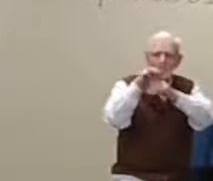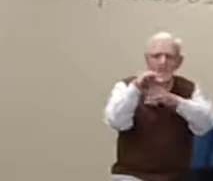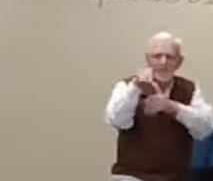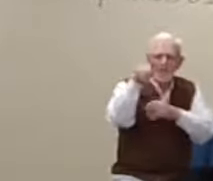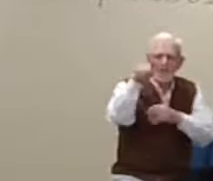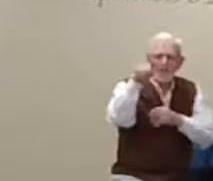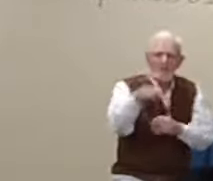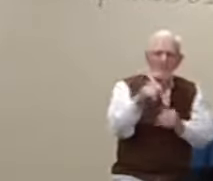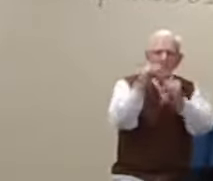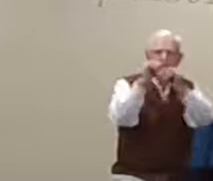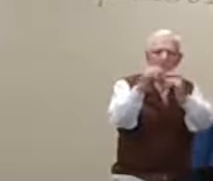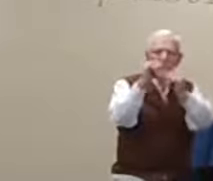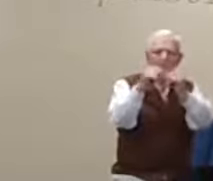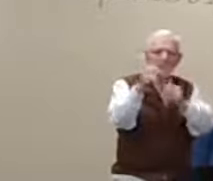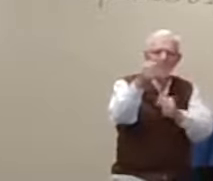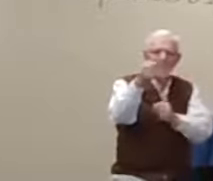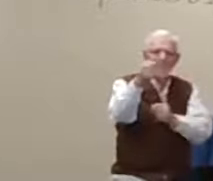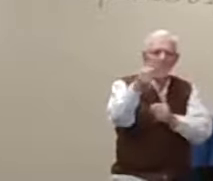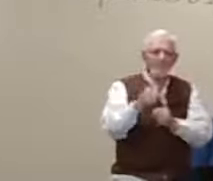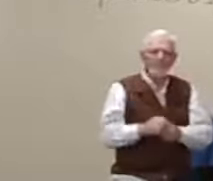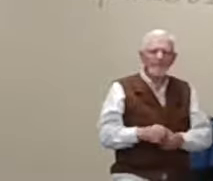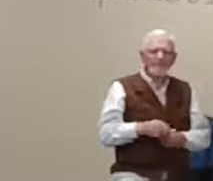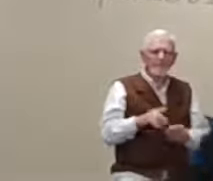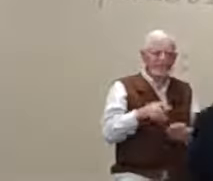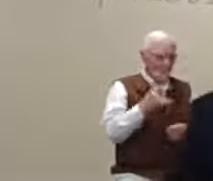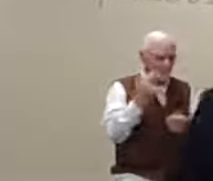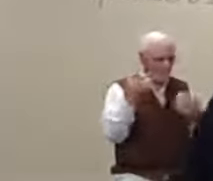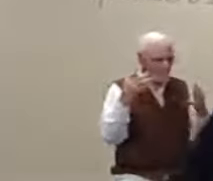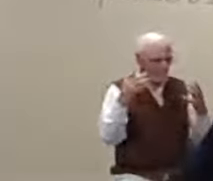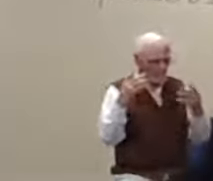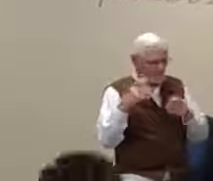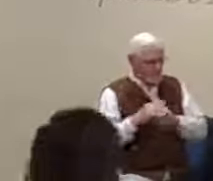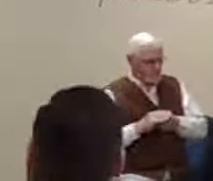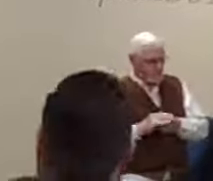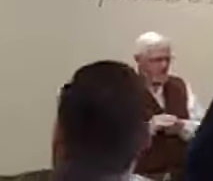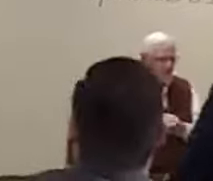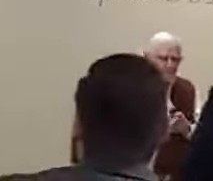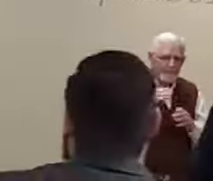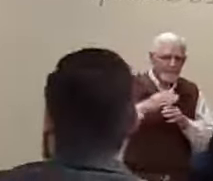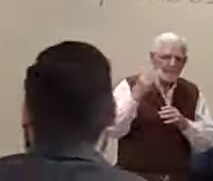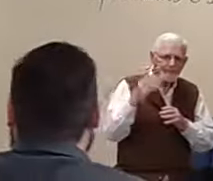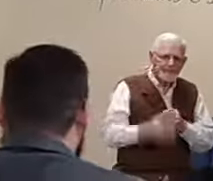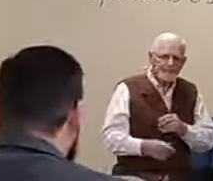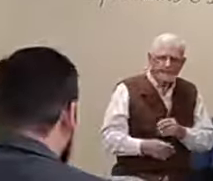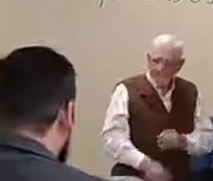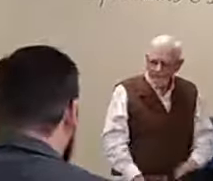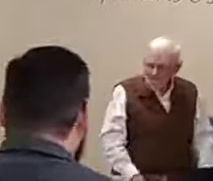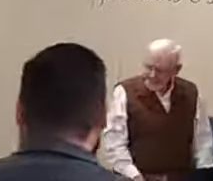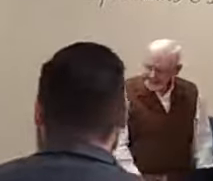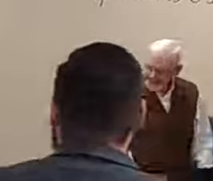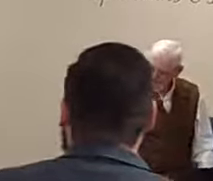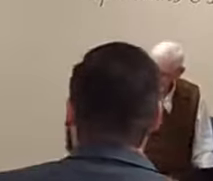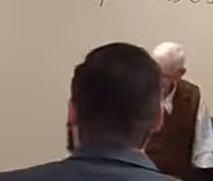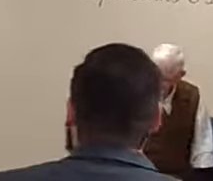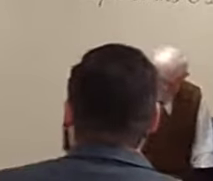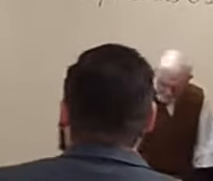be dismissed. I think we went long enough. We don't have to have a closing invitation. But,